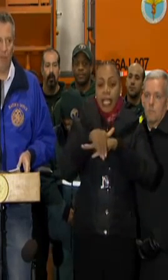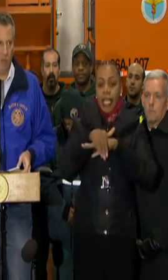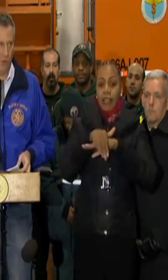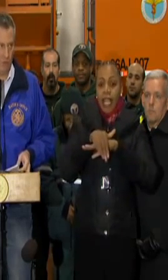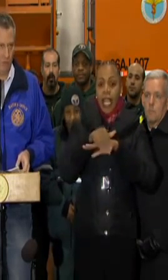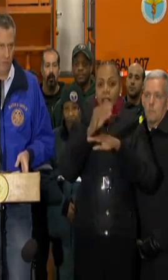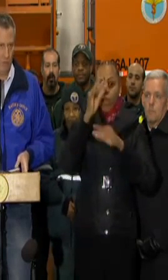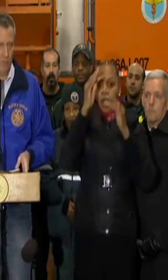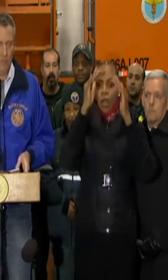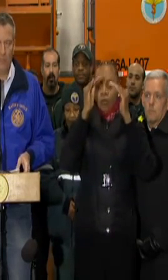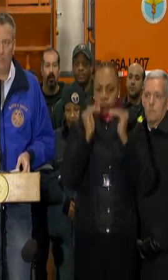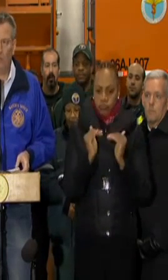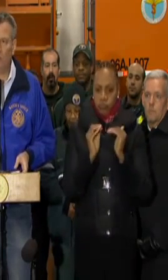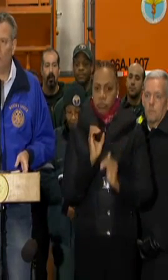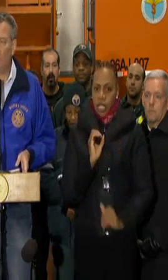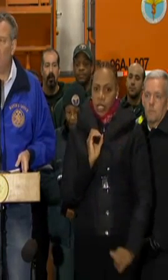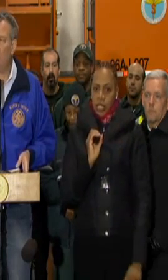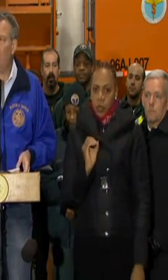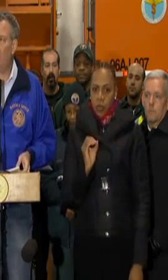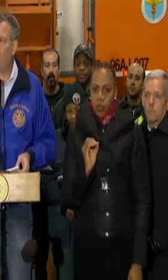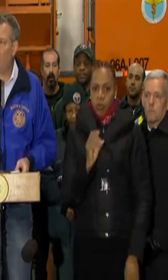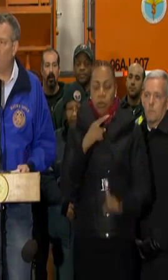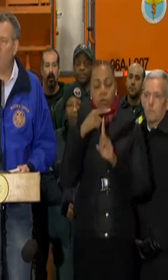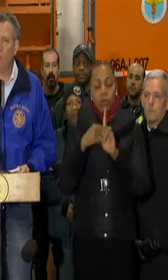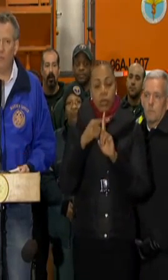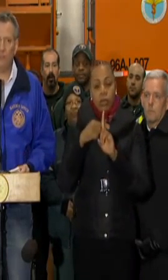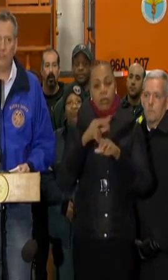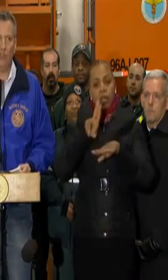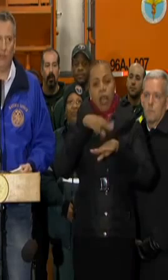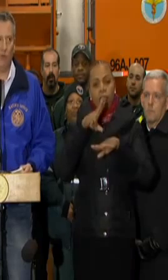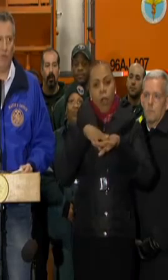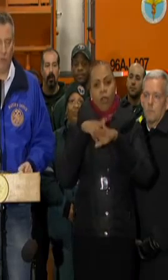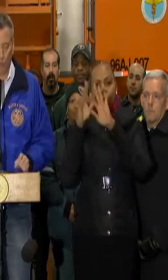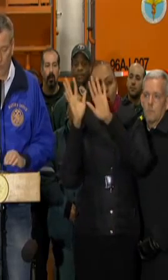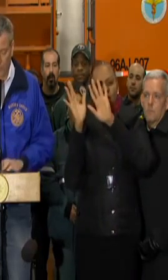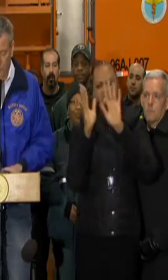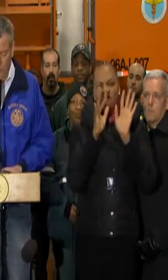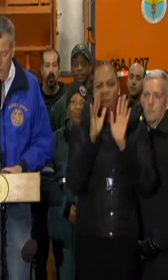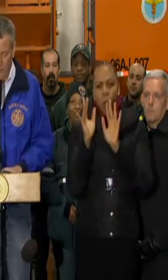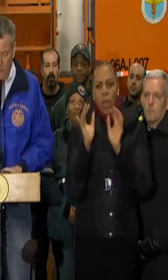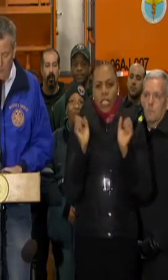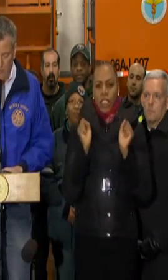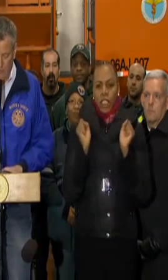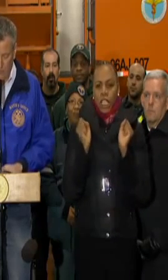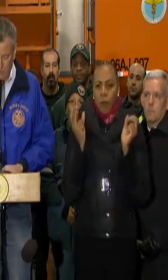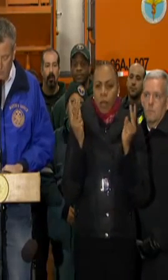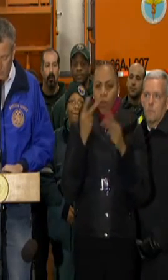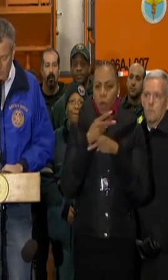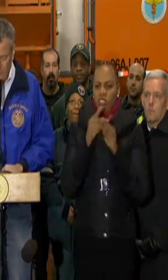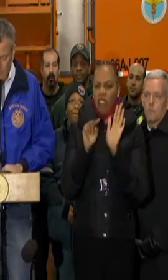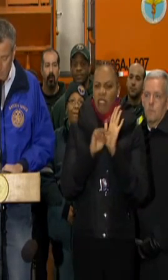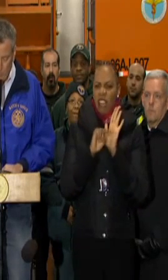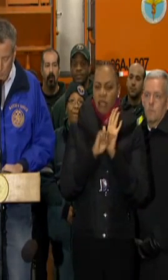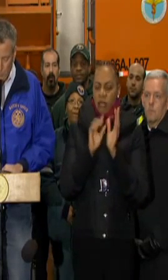to 0 degrees, and of course, with wind chill, it will be worse. It will be in the negatives.